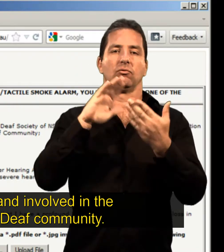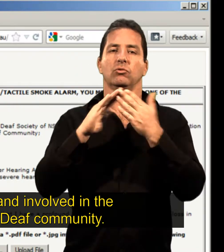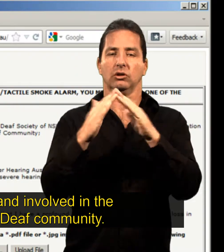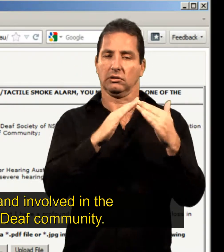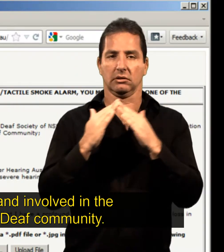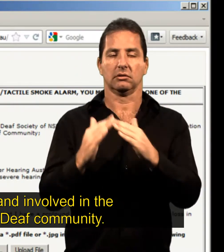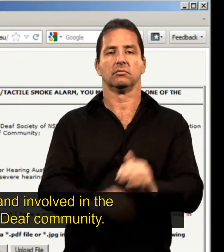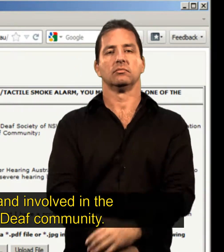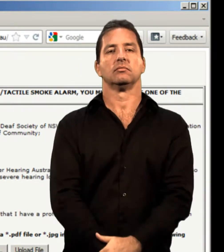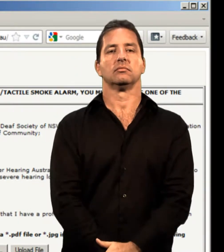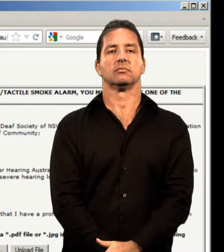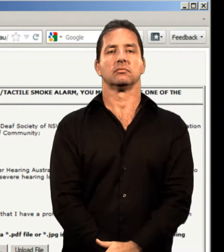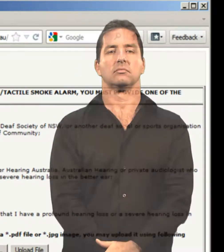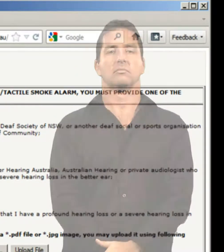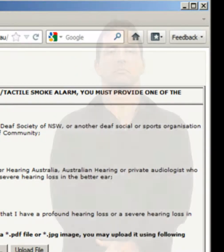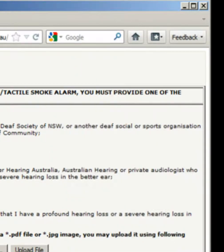deaf community.